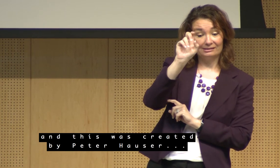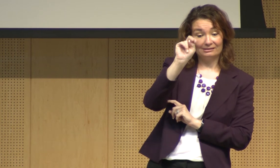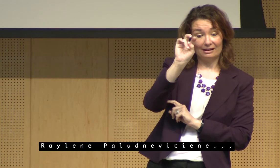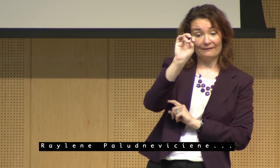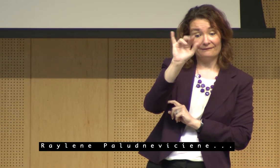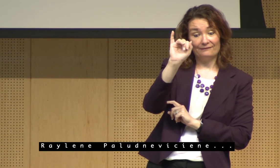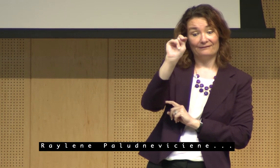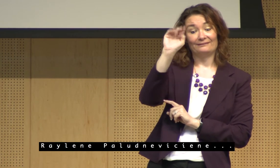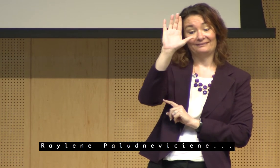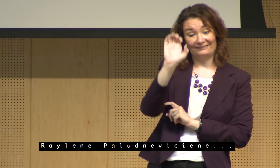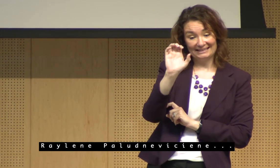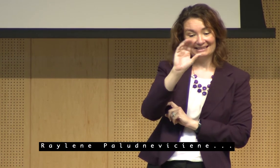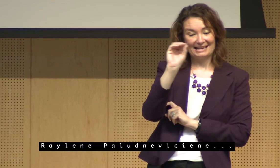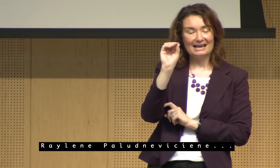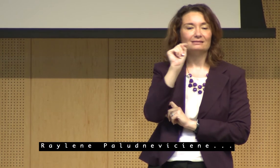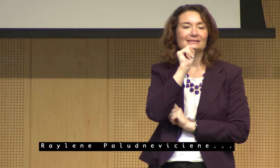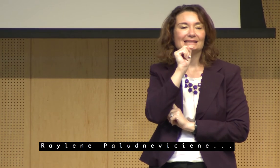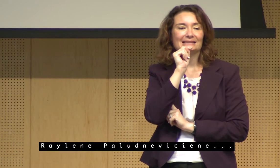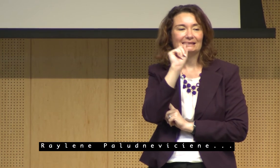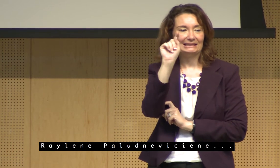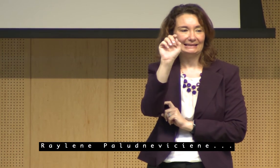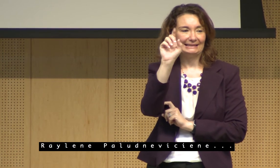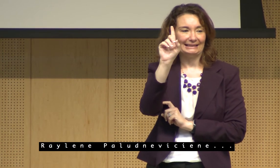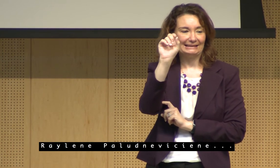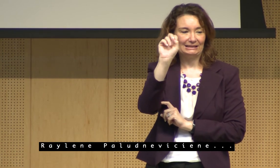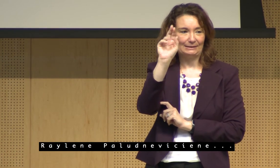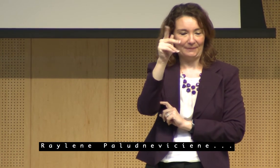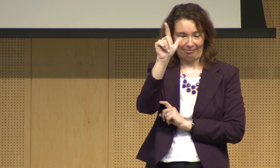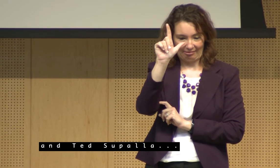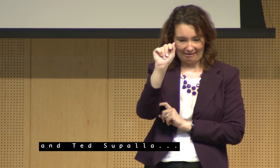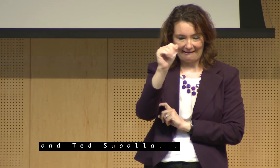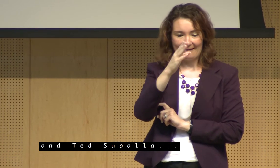Raylene Poldenevsky, and Ted Cipolla,